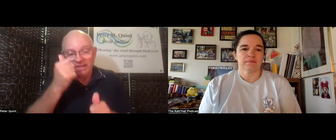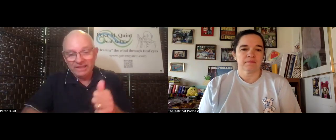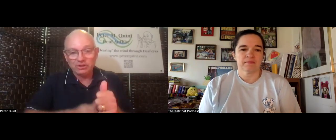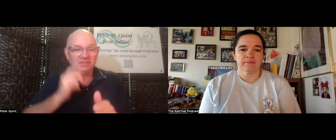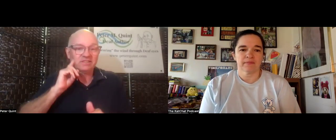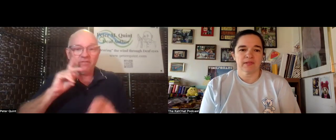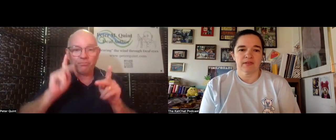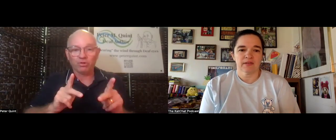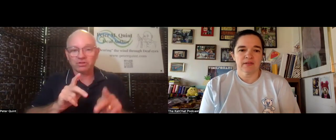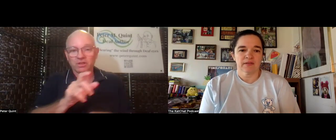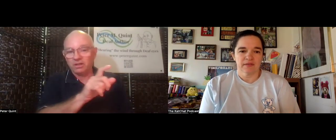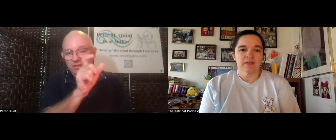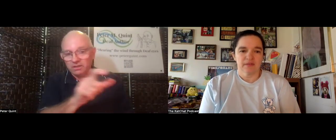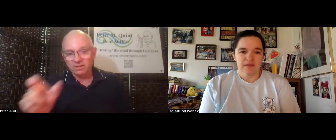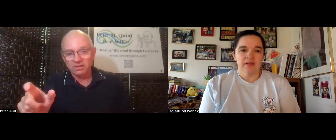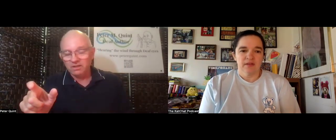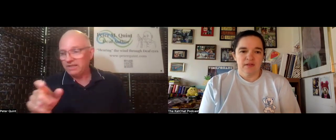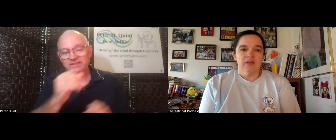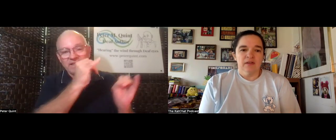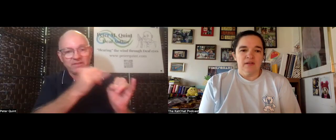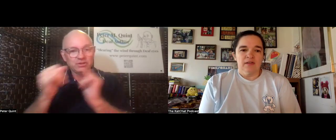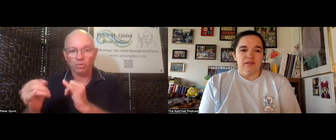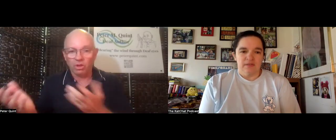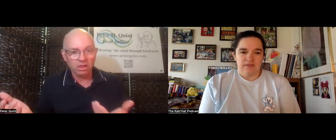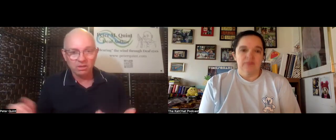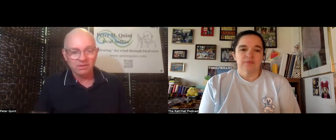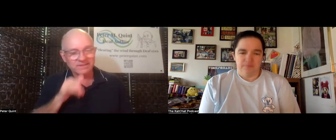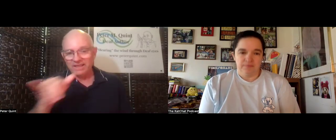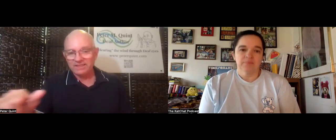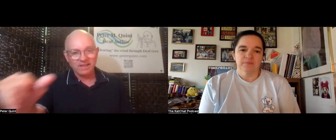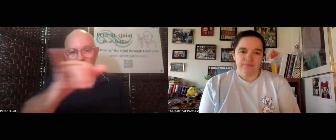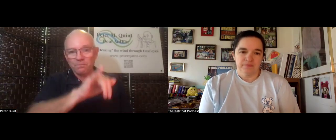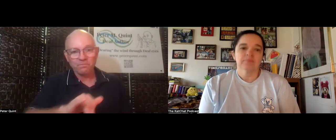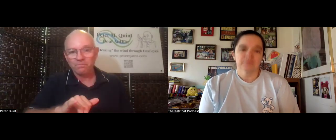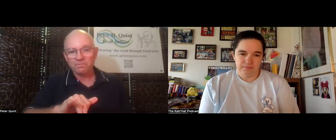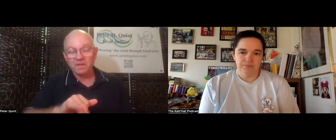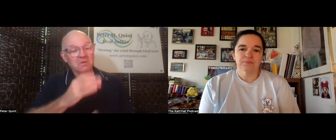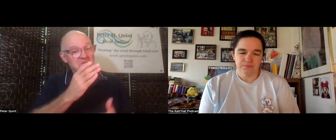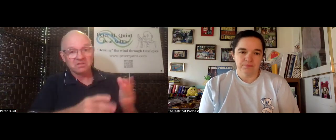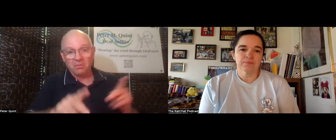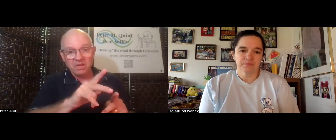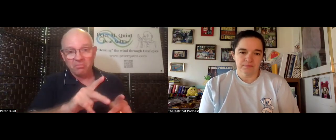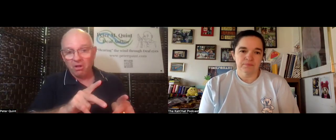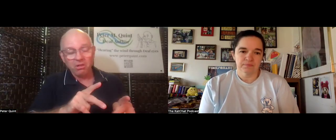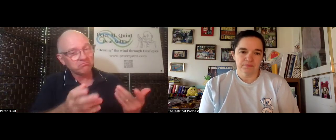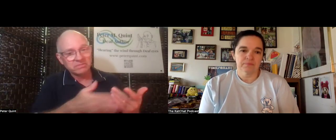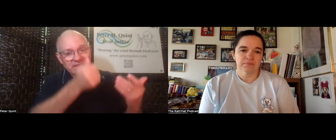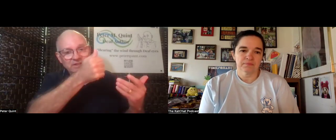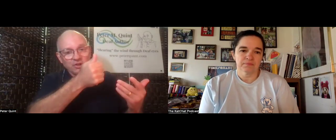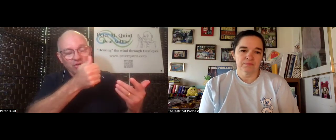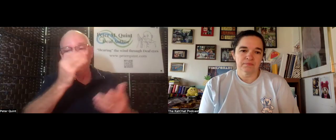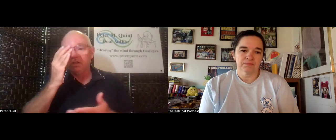And for that person, it's individual, not the same. Some